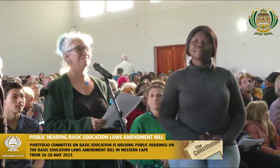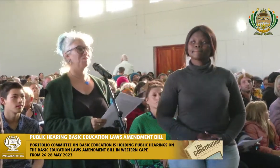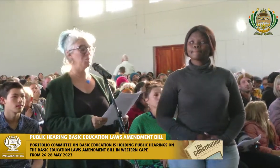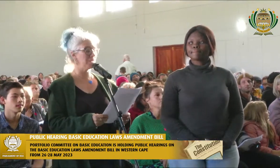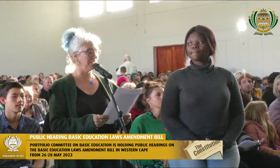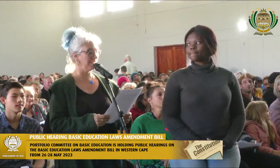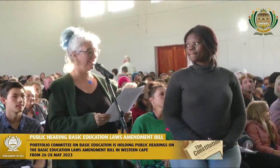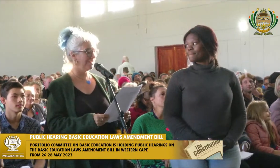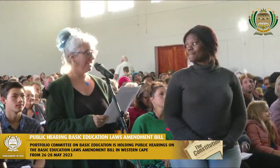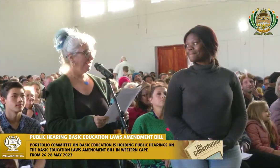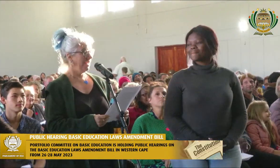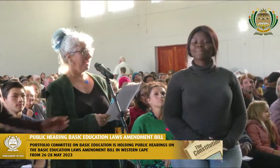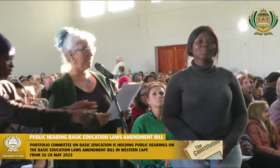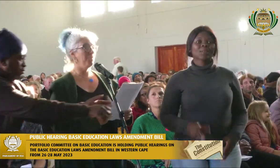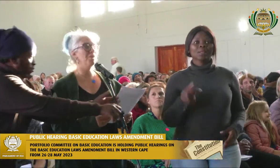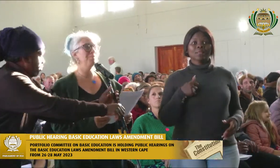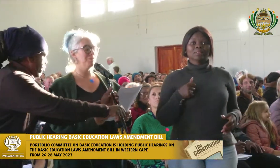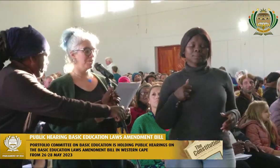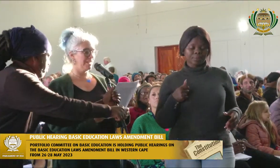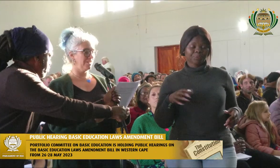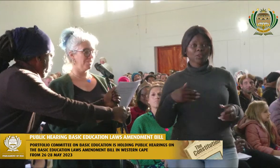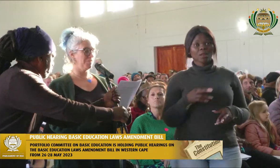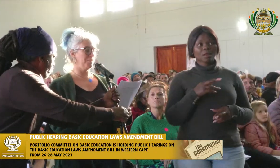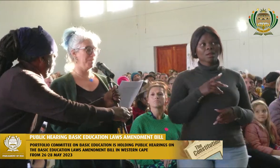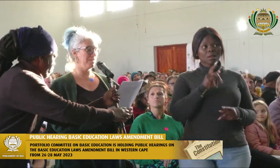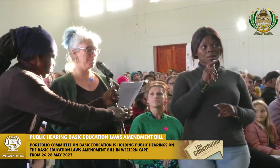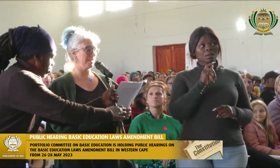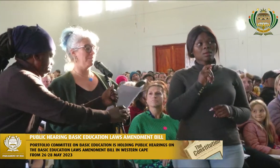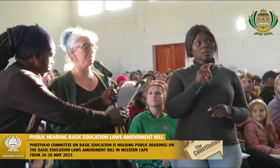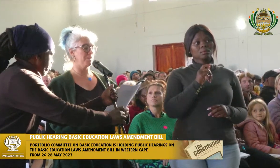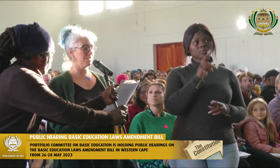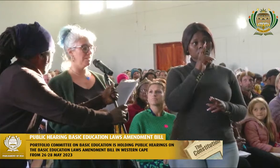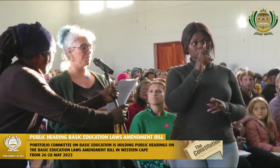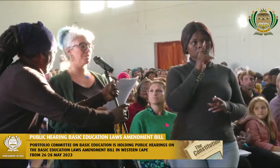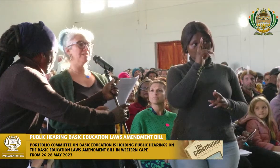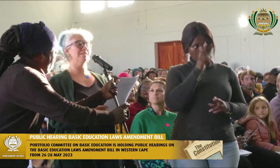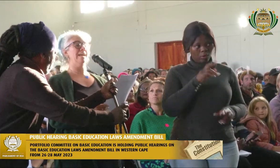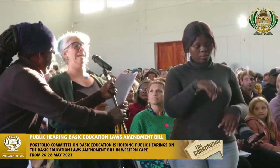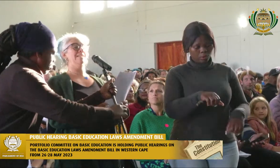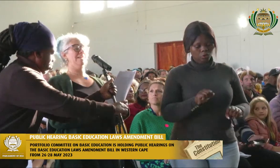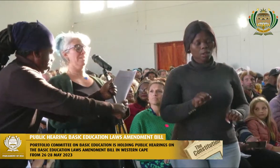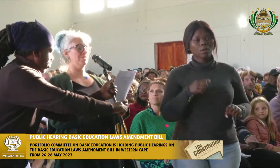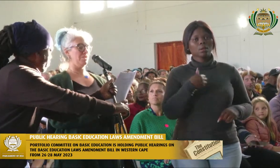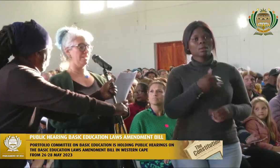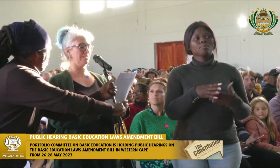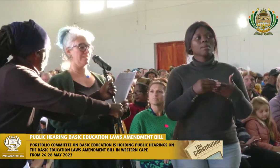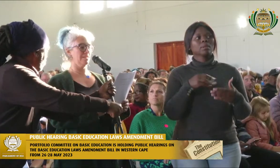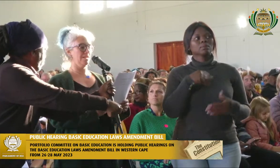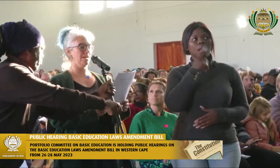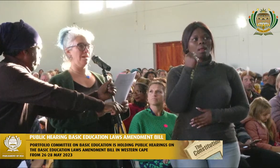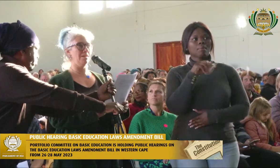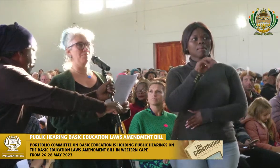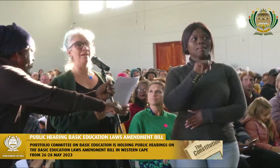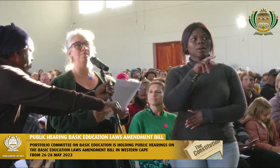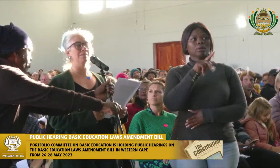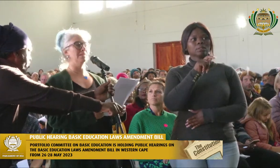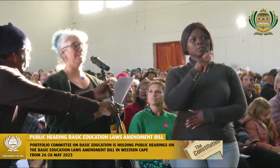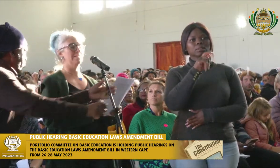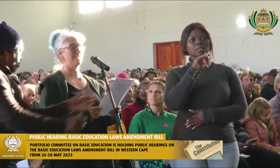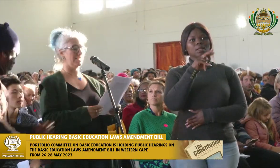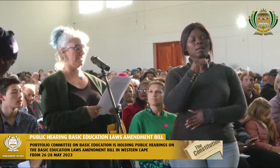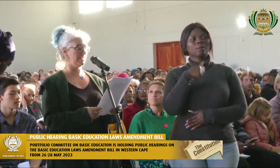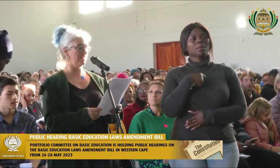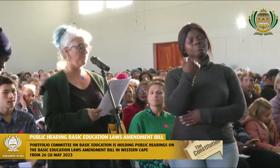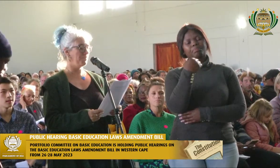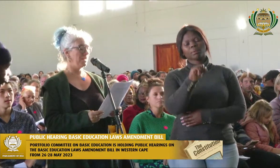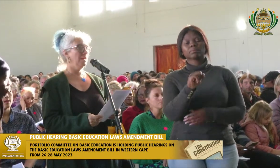Sure, this is daunting. Honourable Chair and Honourable Members, my name is Martina Broderick, and I reject the Bella Bill in